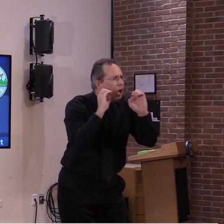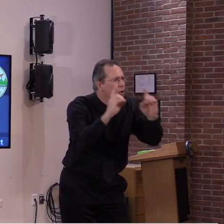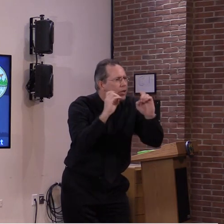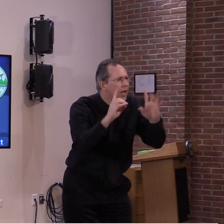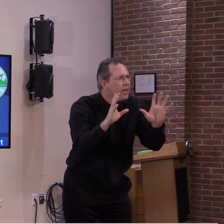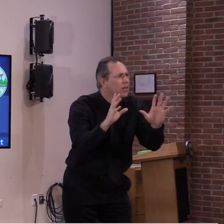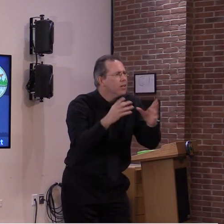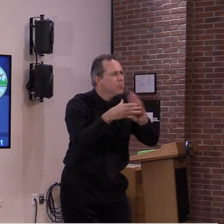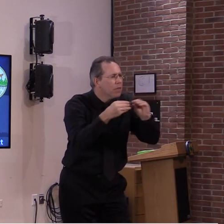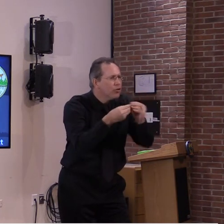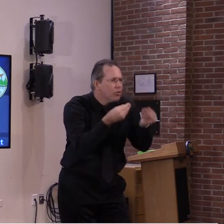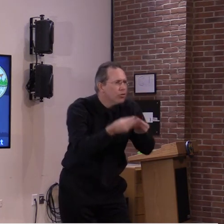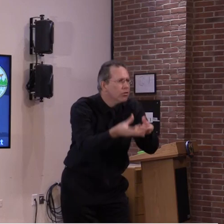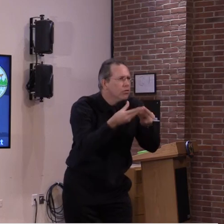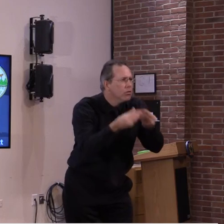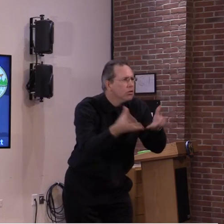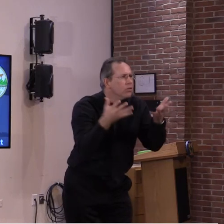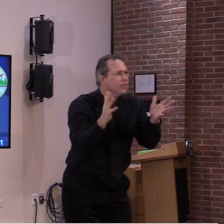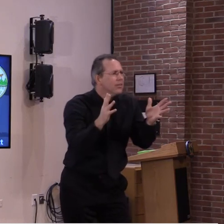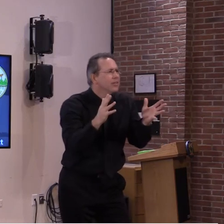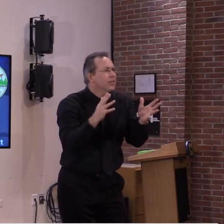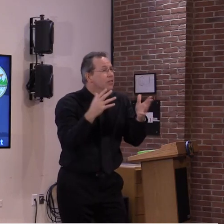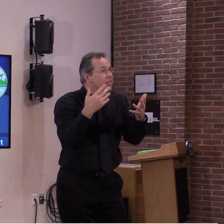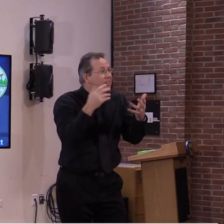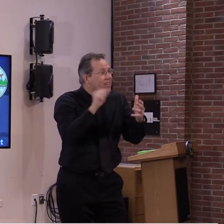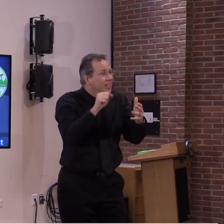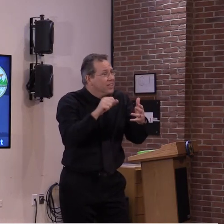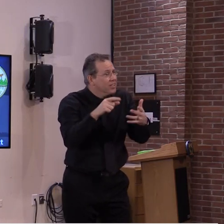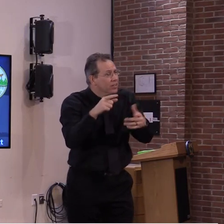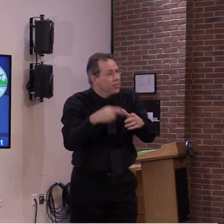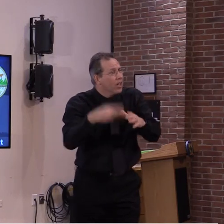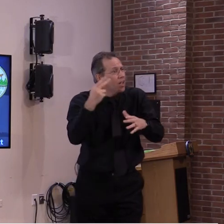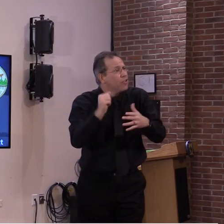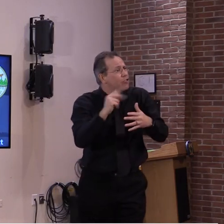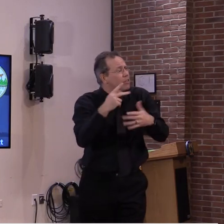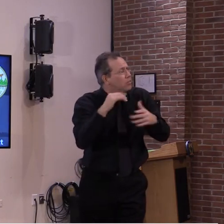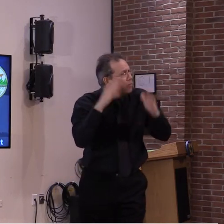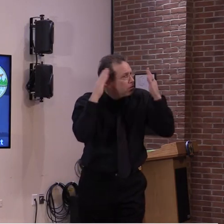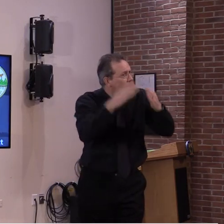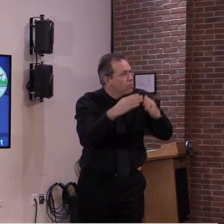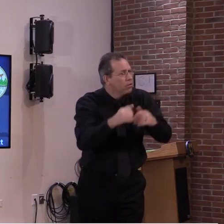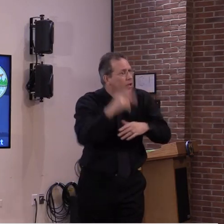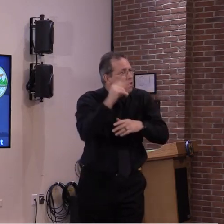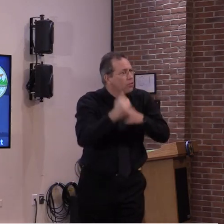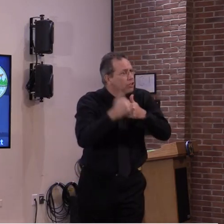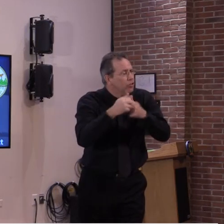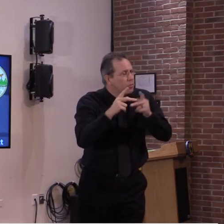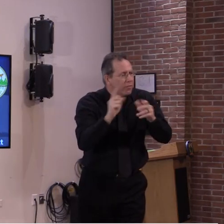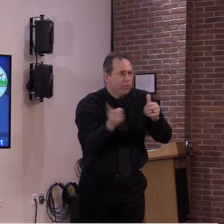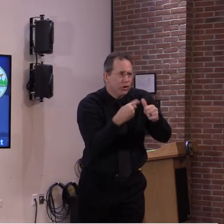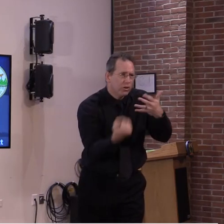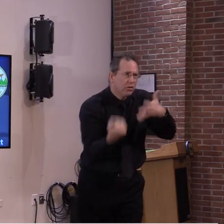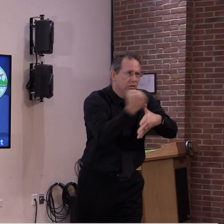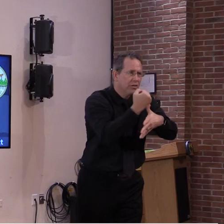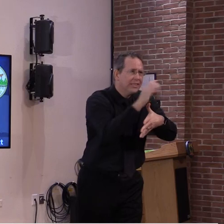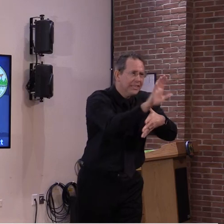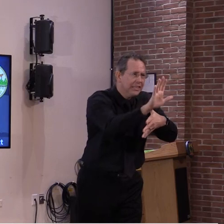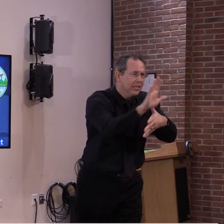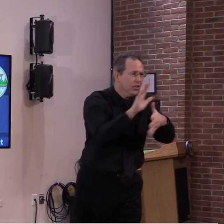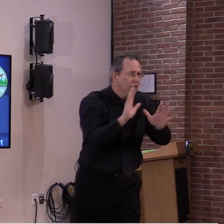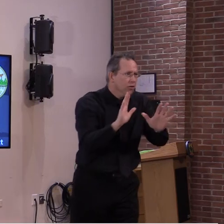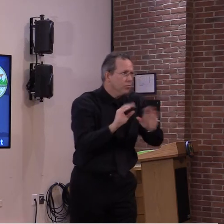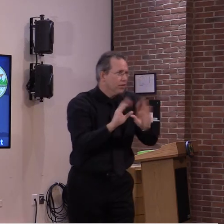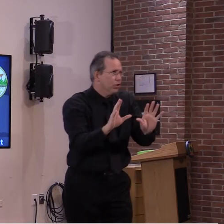a high priority within groups by any means. Is that clear? Thank you. It is. Thank you.